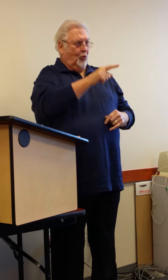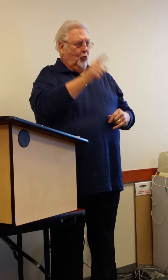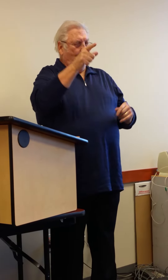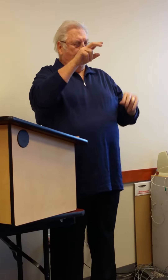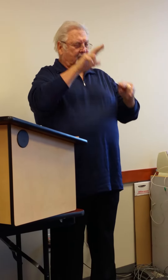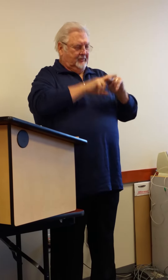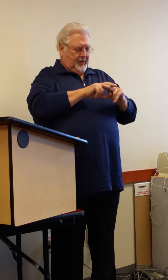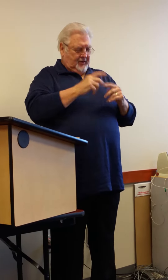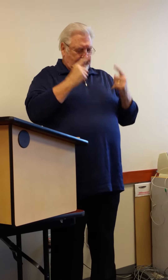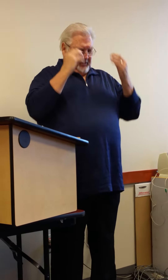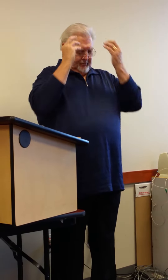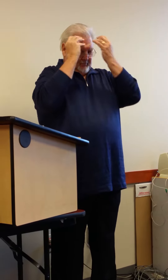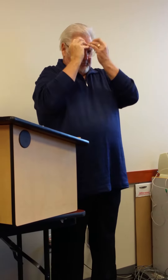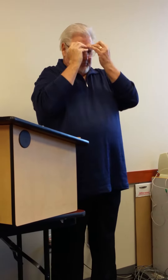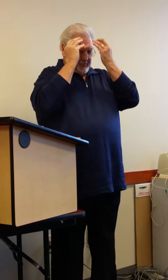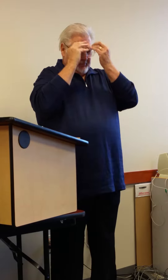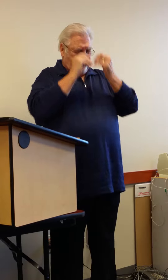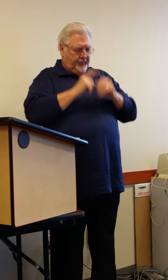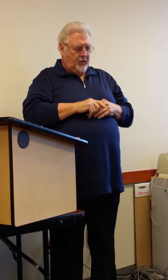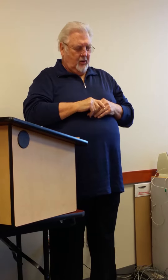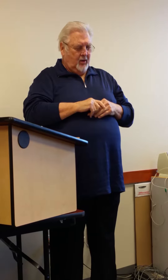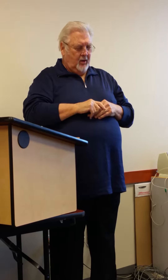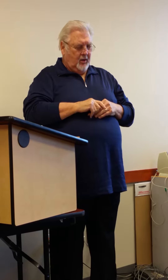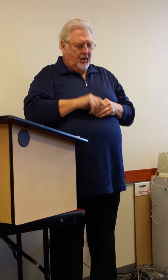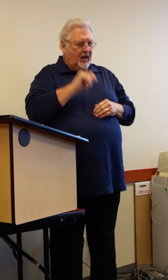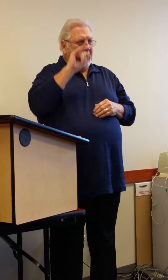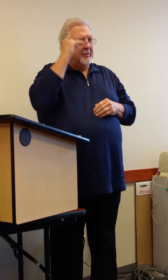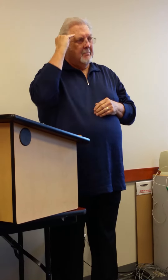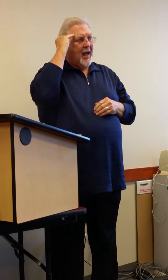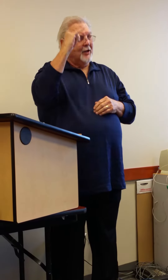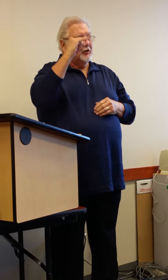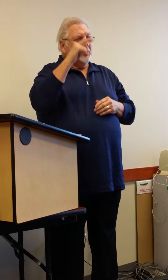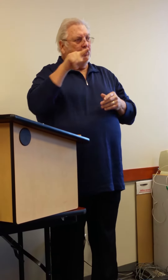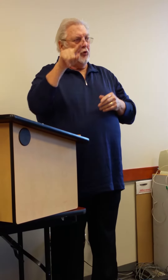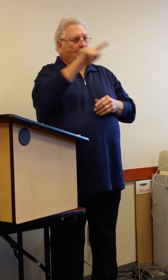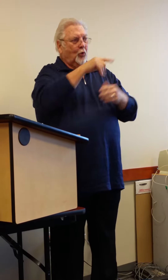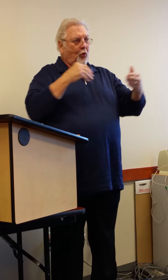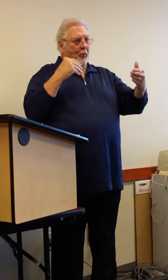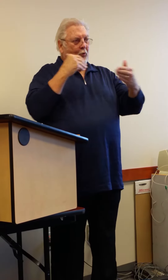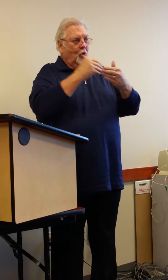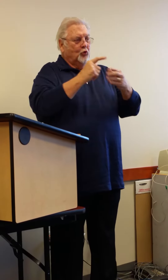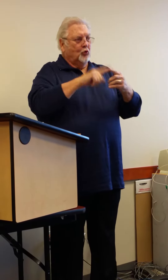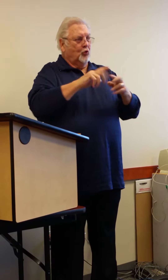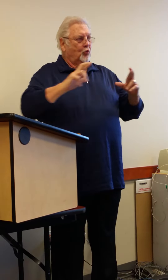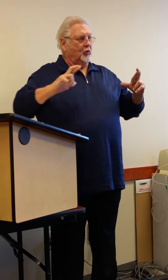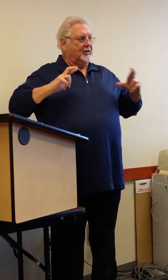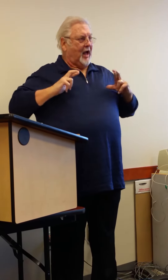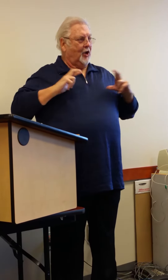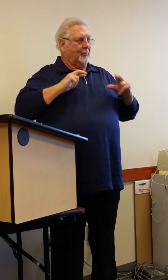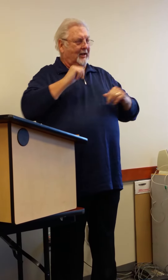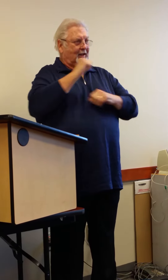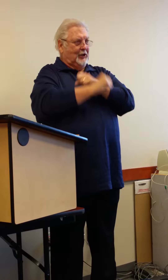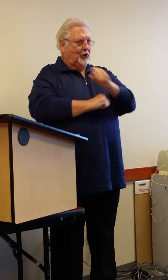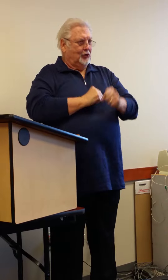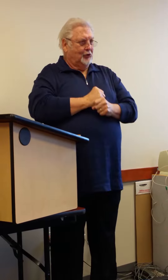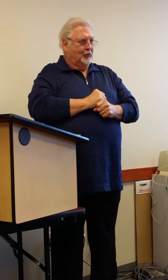sitting out here in the audience, and you can kind of contemplate. And can you imagine that you're really close to retirement